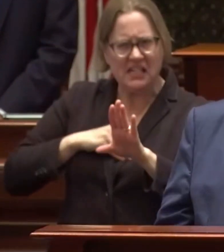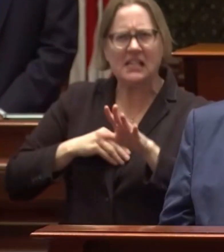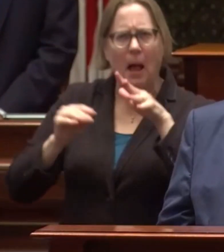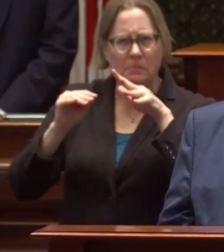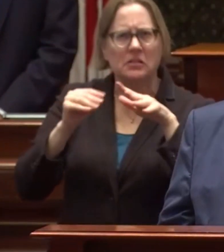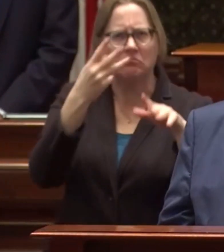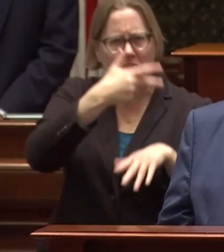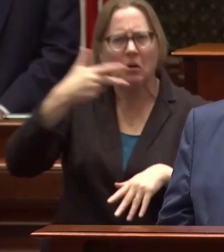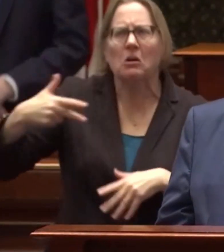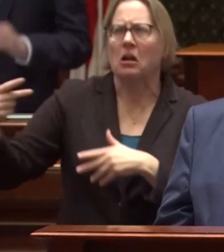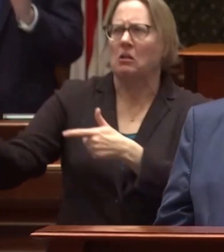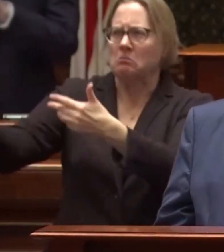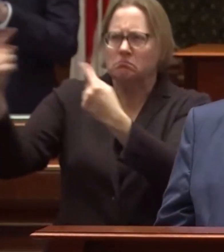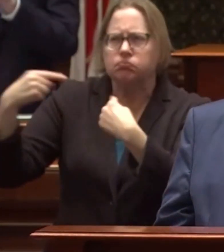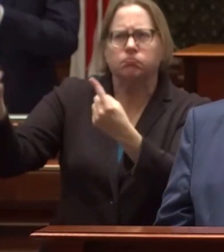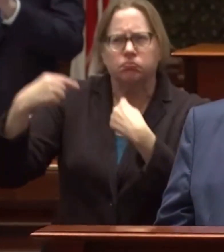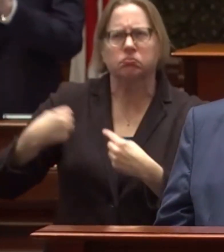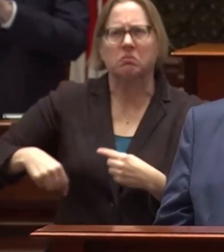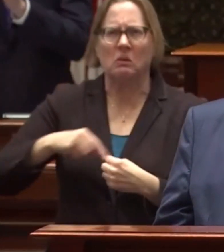our ancestors.